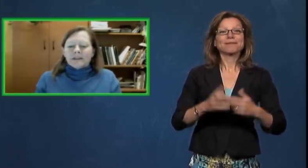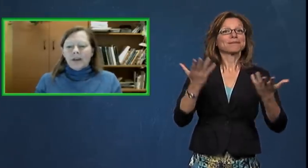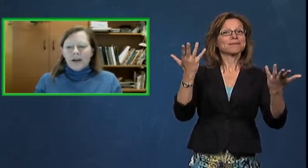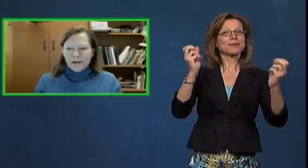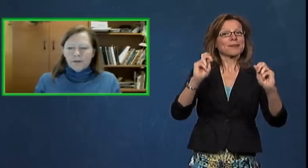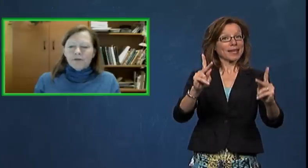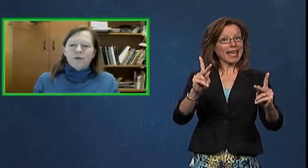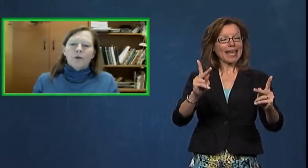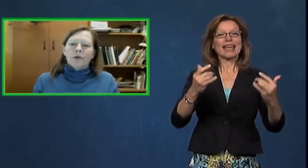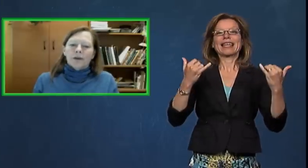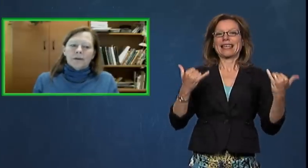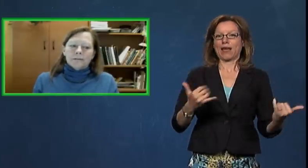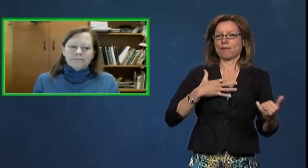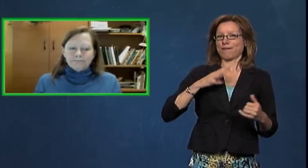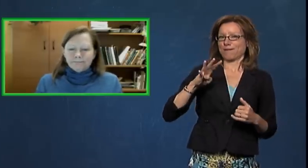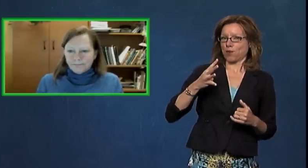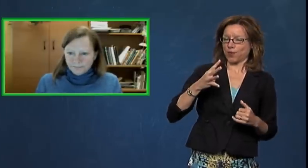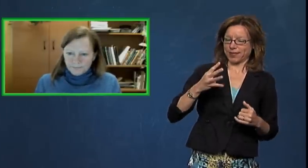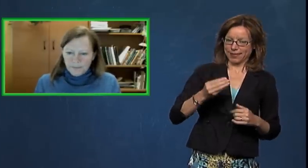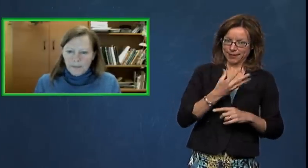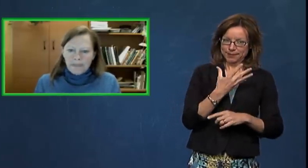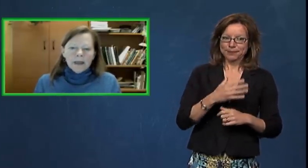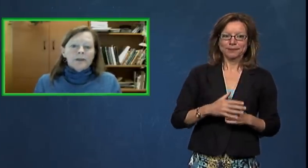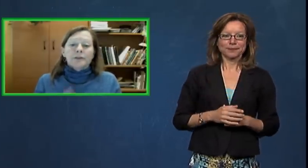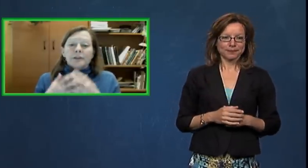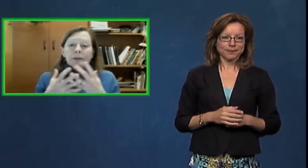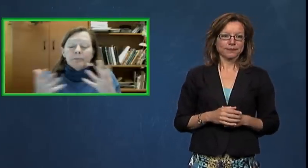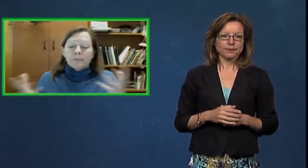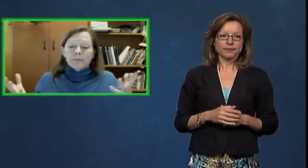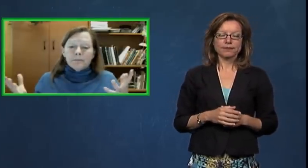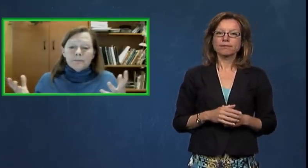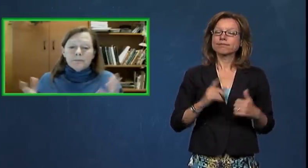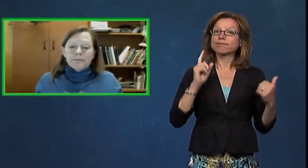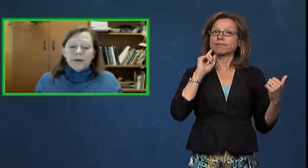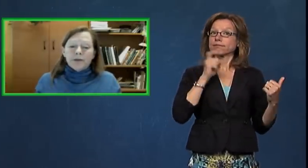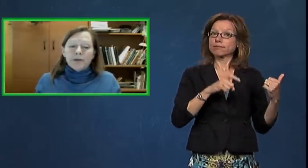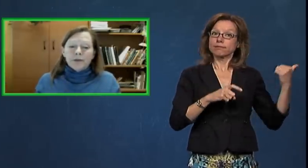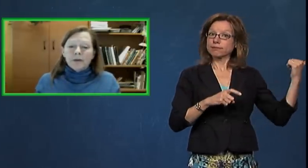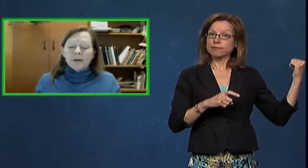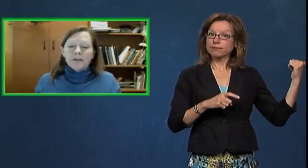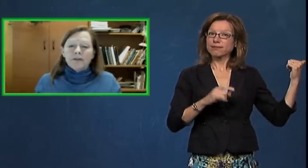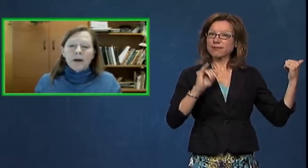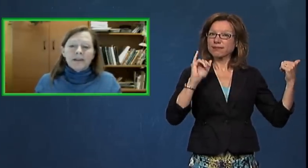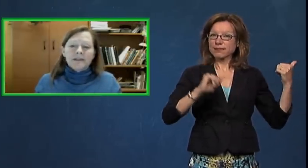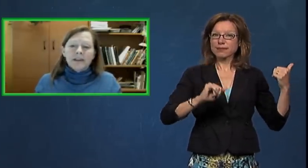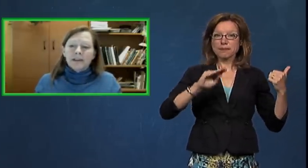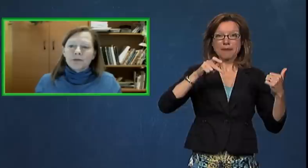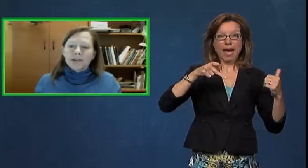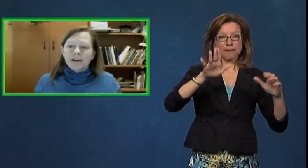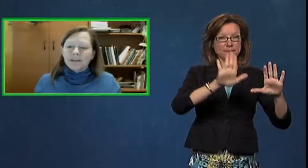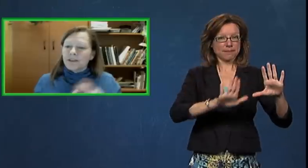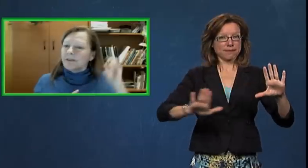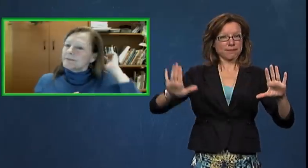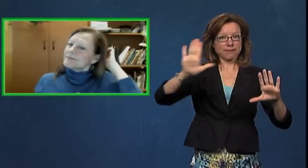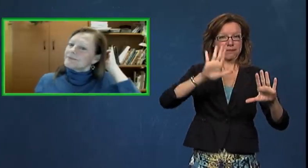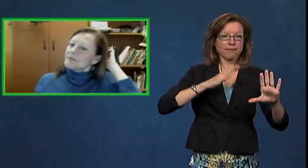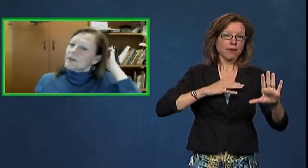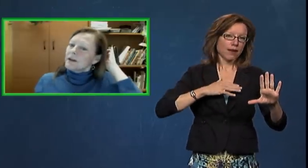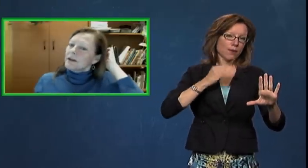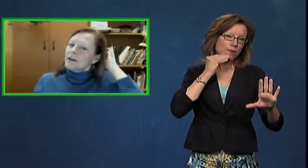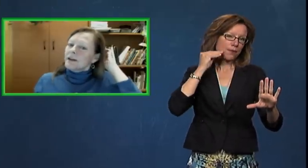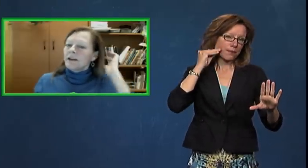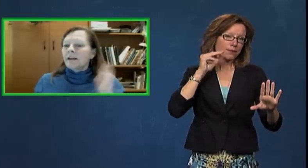Okay, slide 4. You see a picture of my state of Wisconsin.